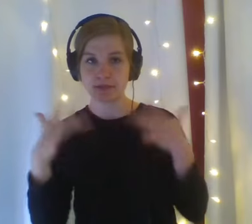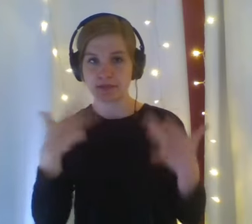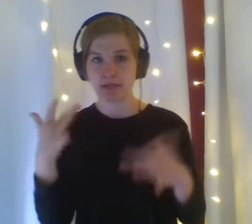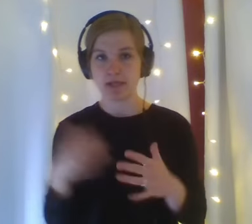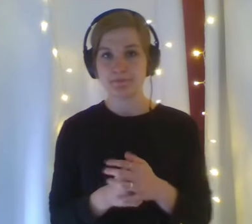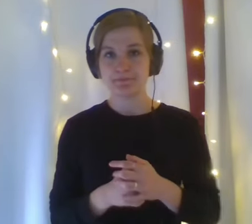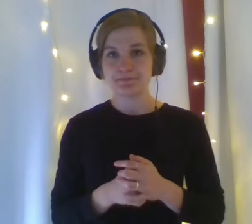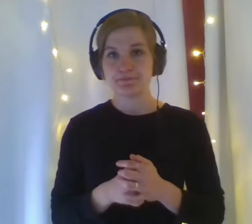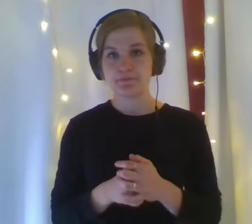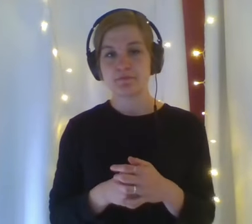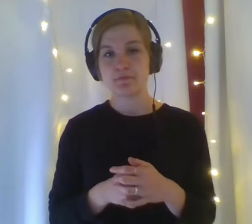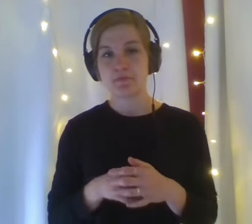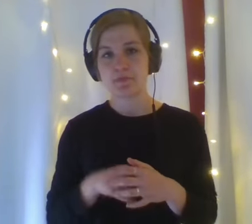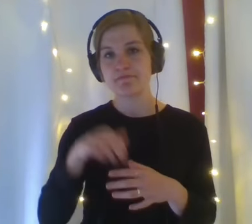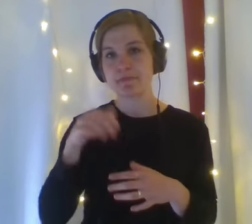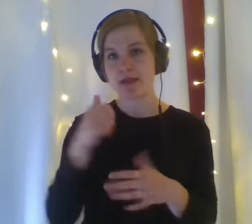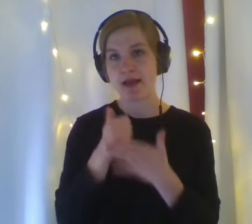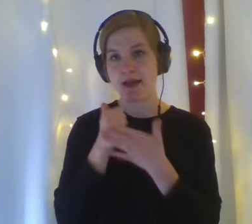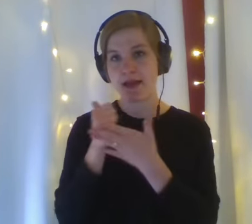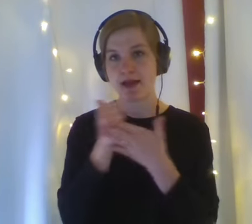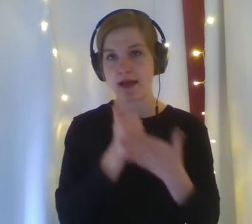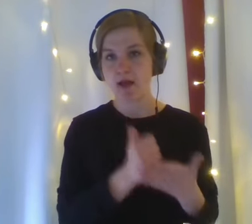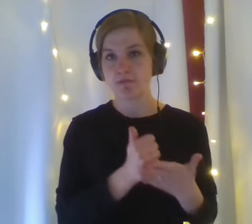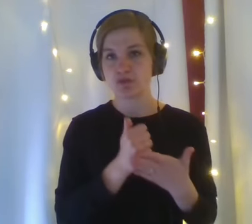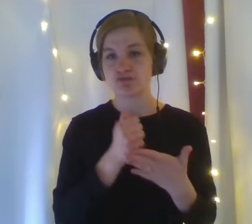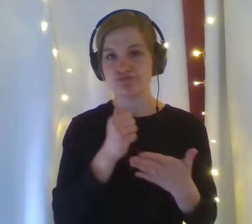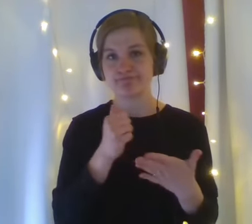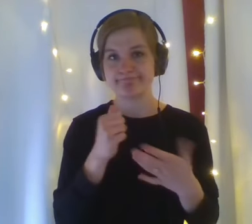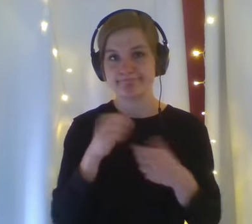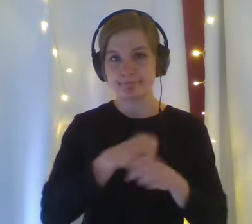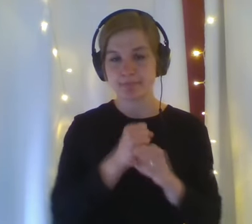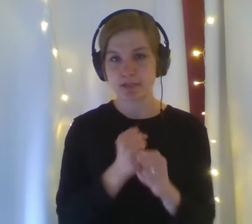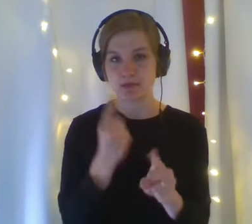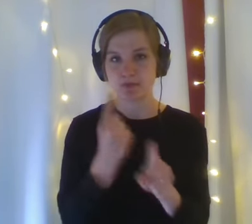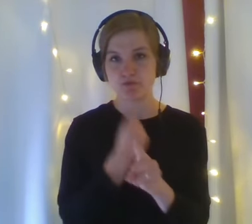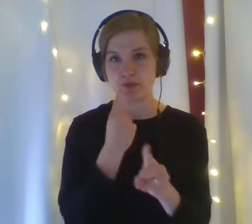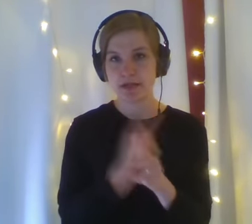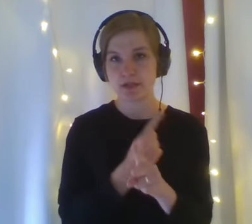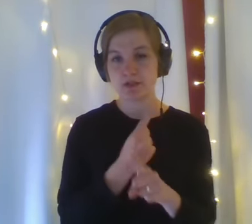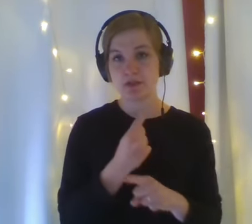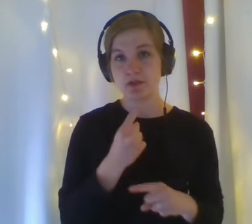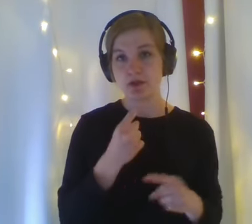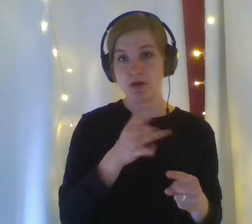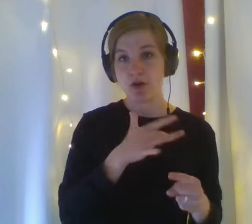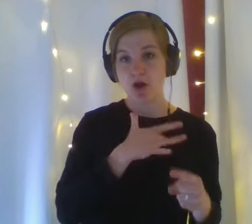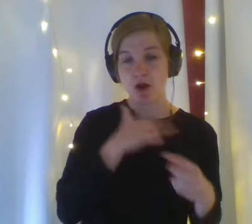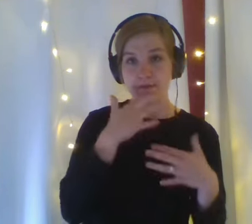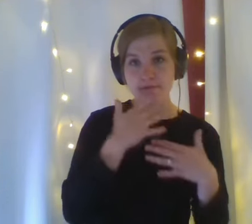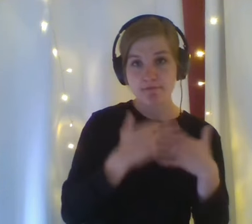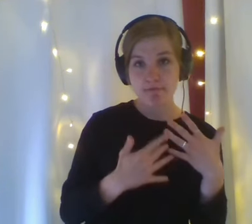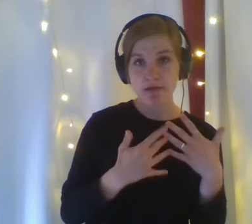regulating them in a specific fashion, we can very effectively take blood into our heart, send it up to our lungs,